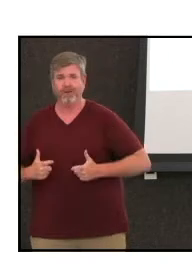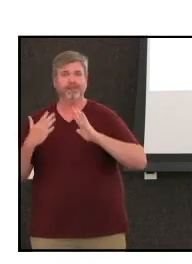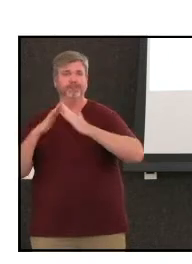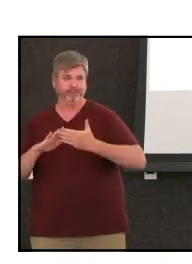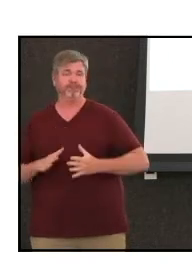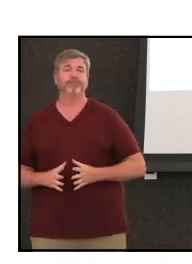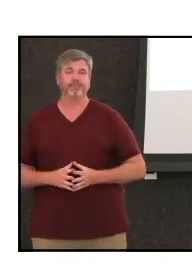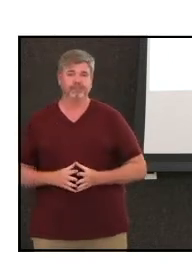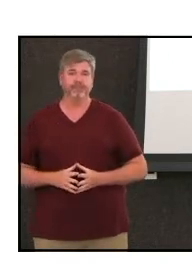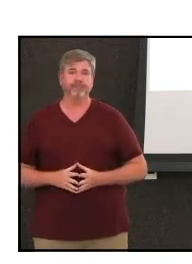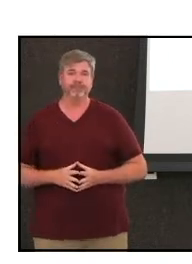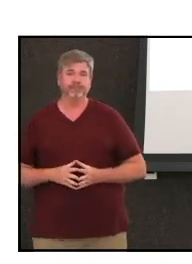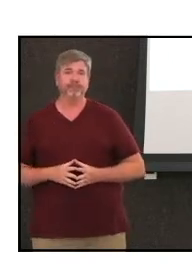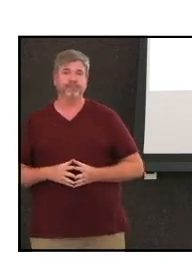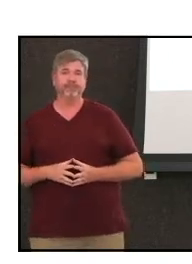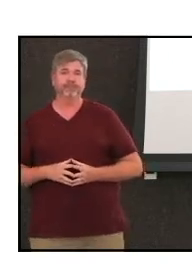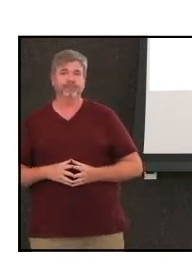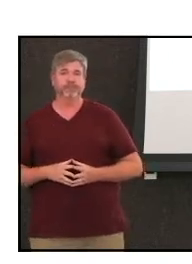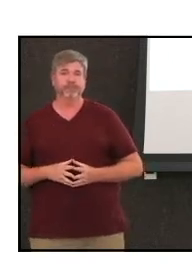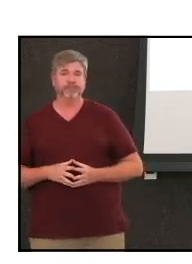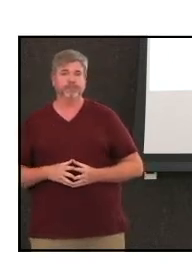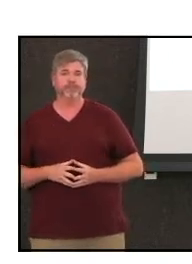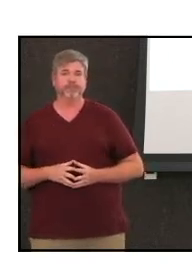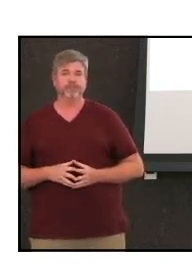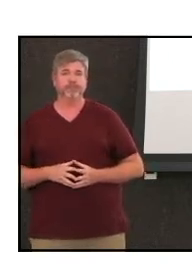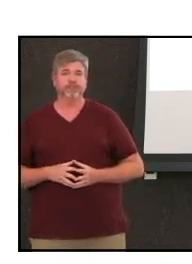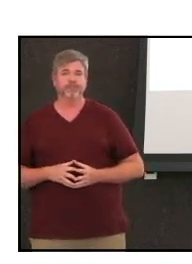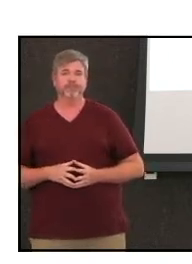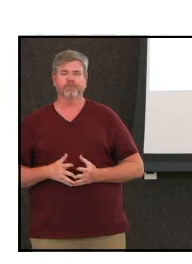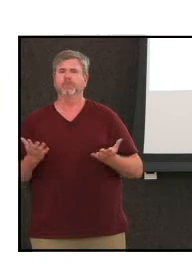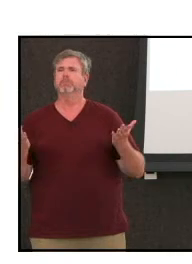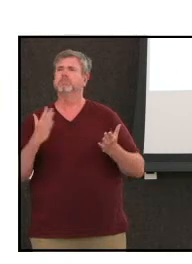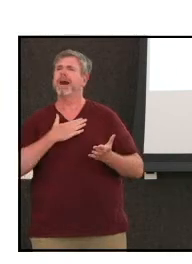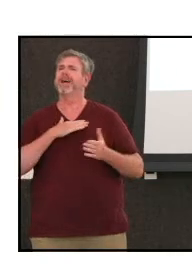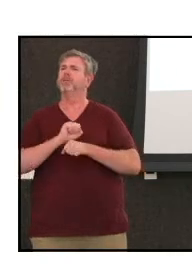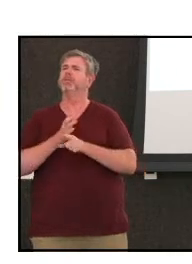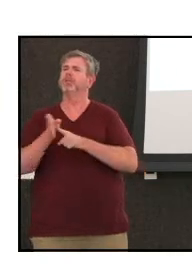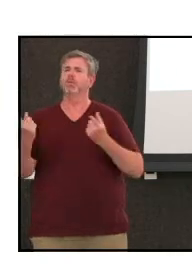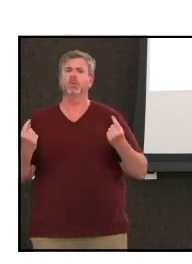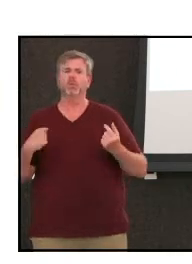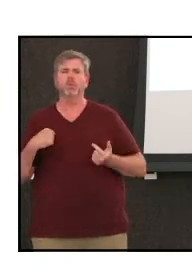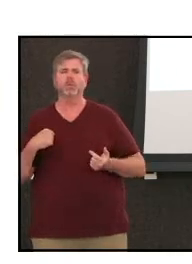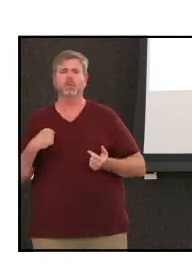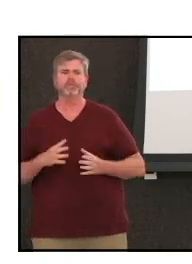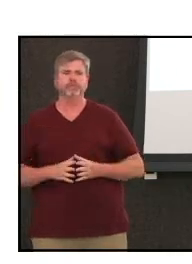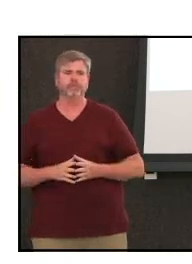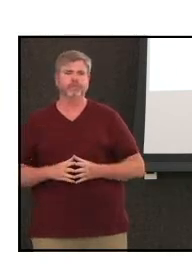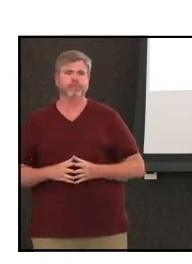So how is our office addressing this? One thing is the creation of the team that I ultimately